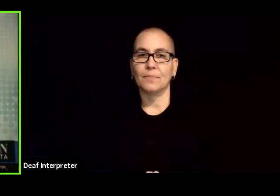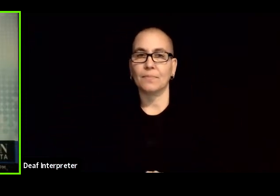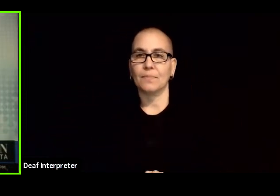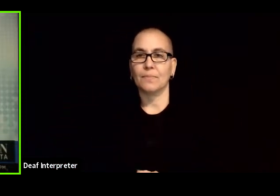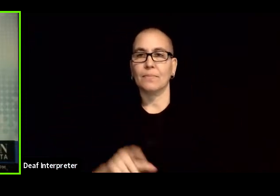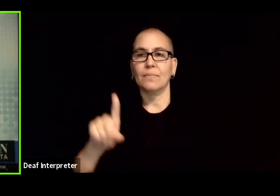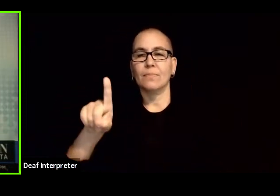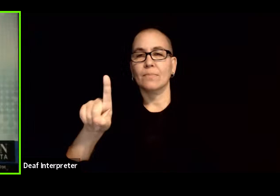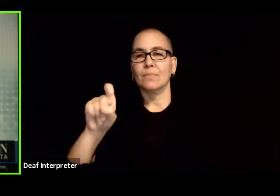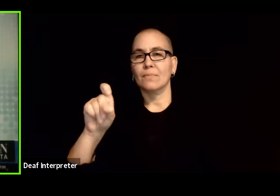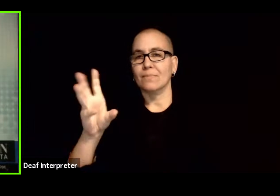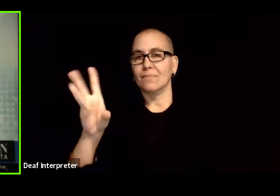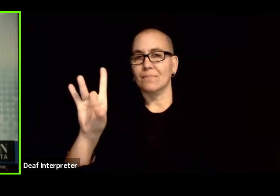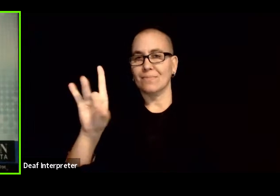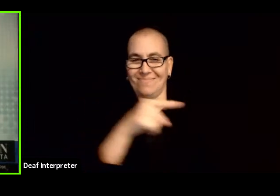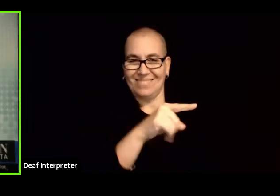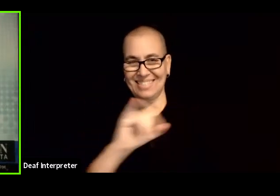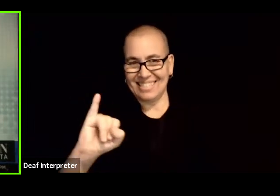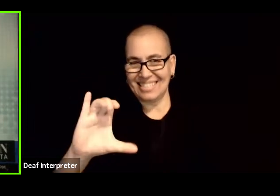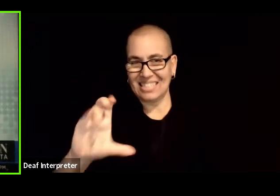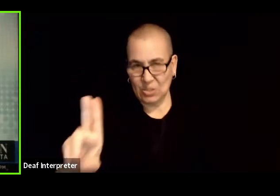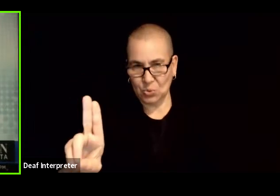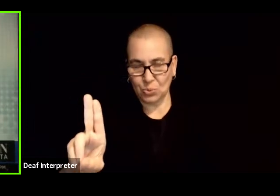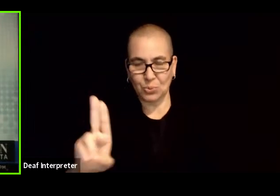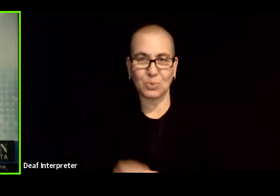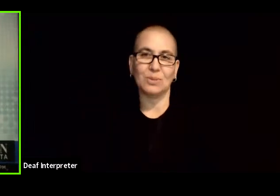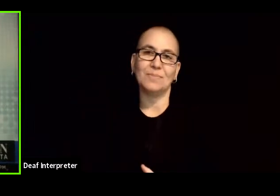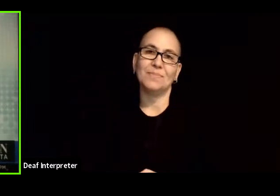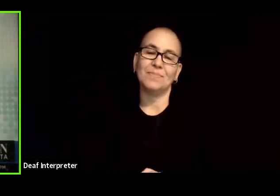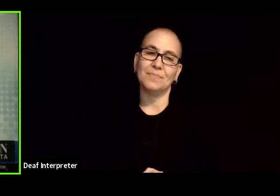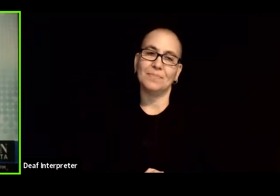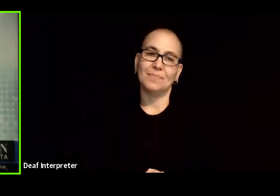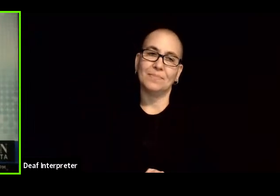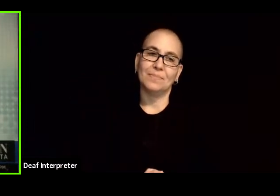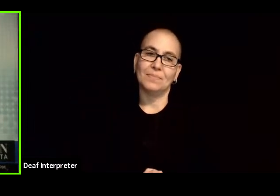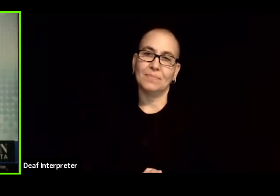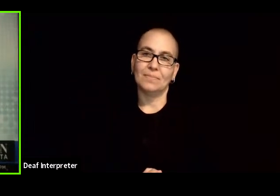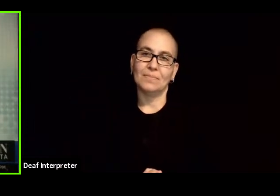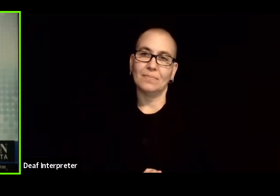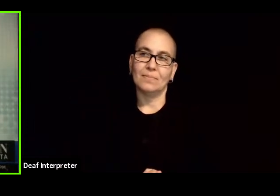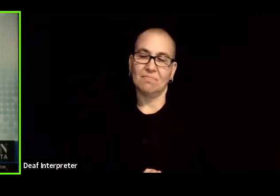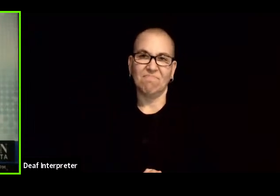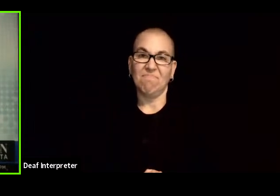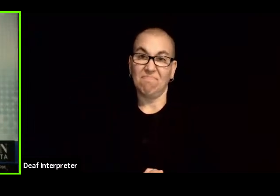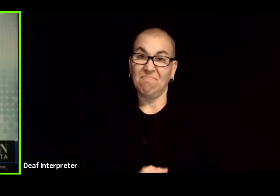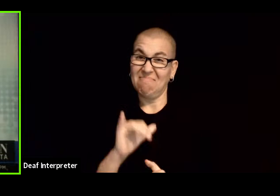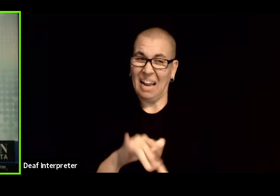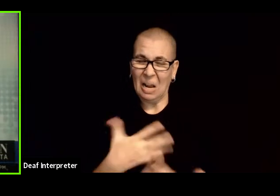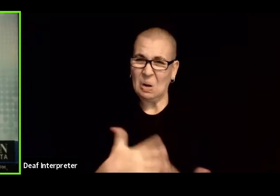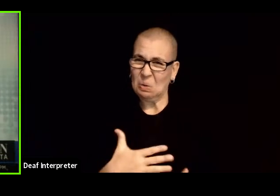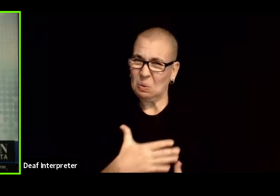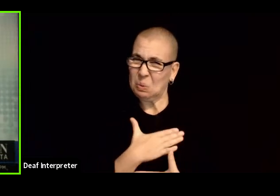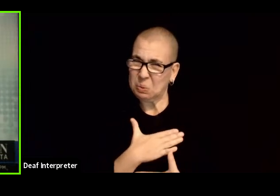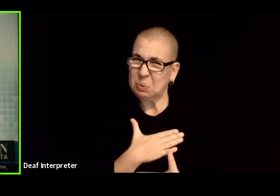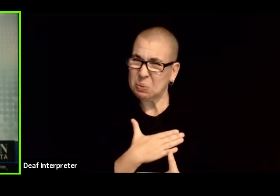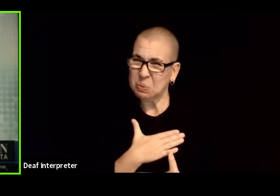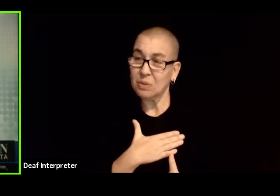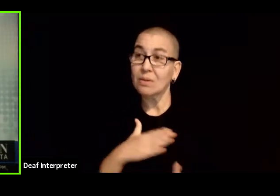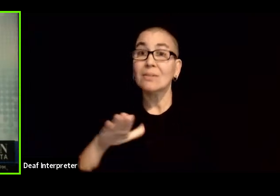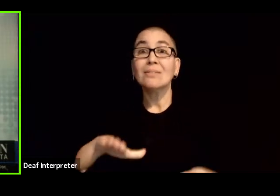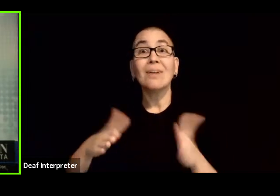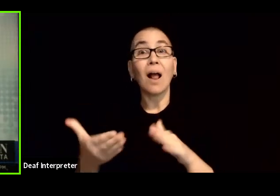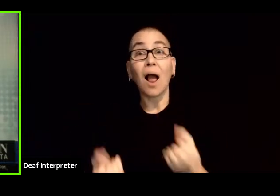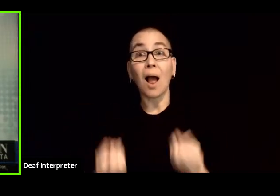largest number of ICU patients that we've seen. Sadly, we also had 32 additional deaths